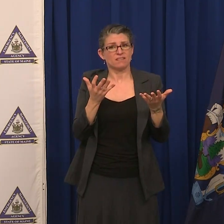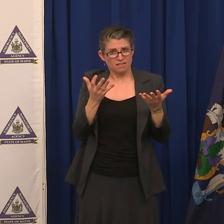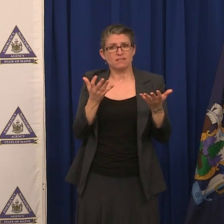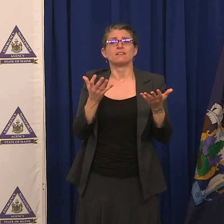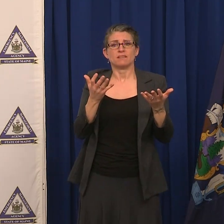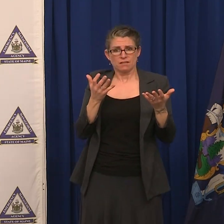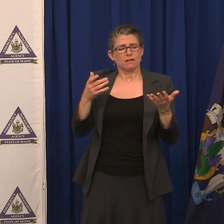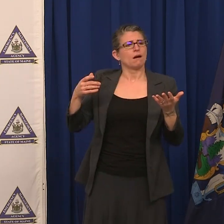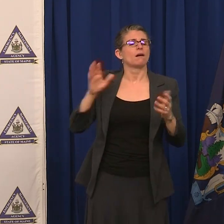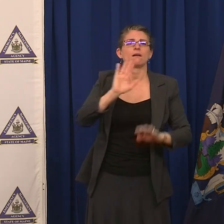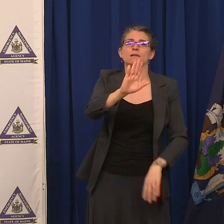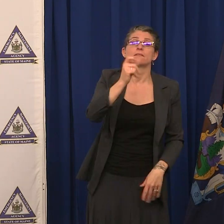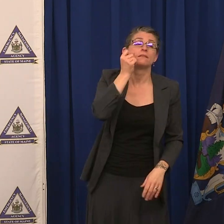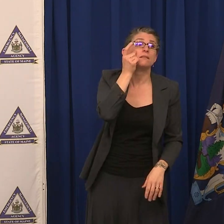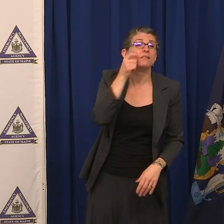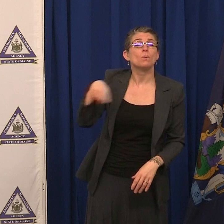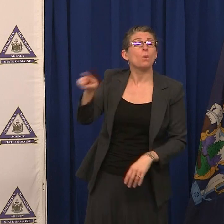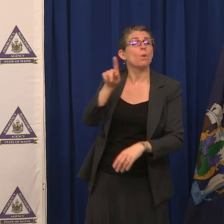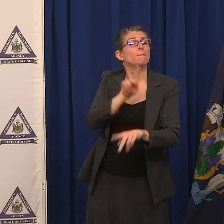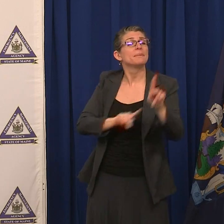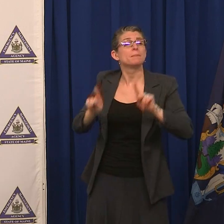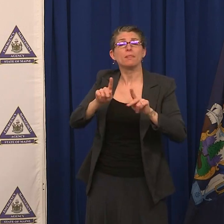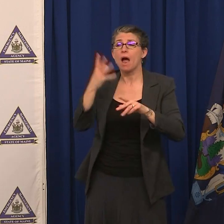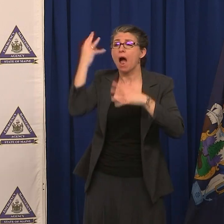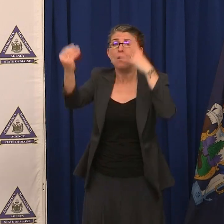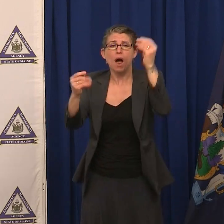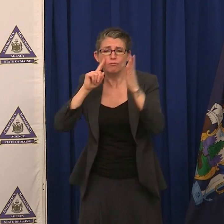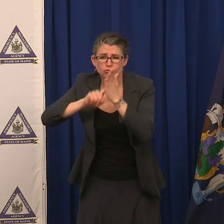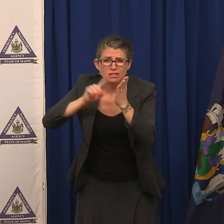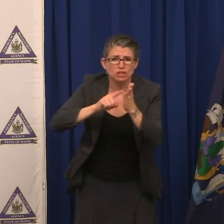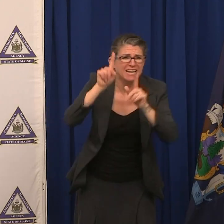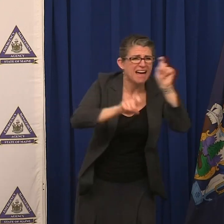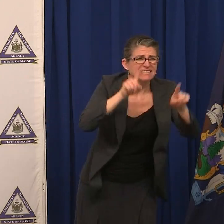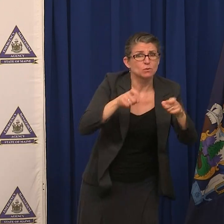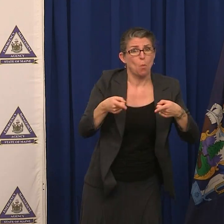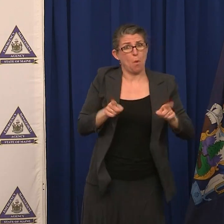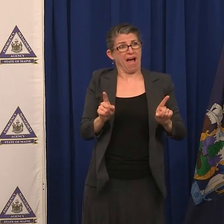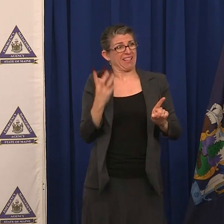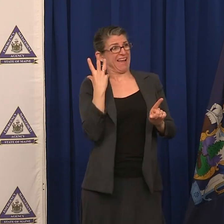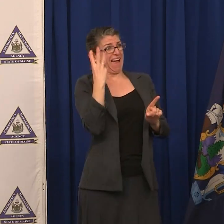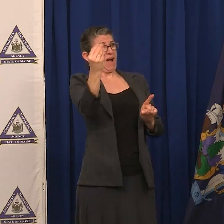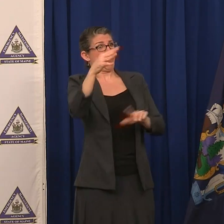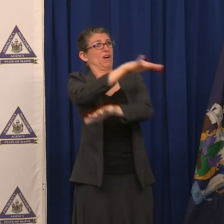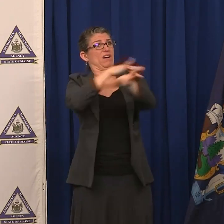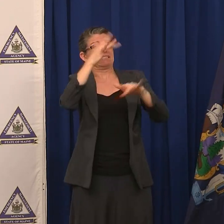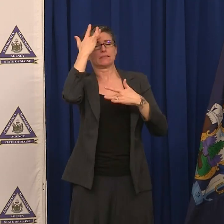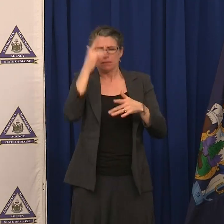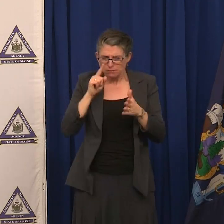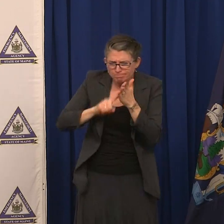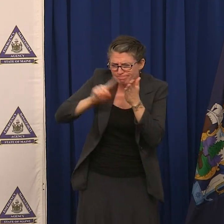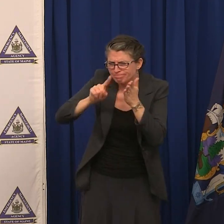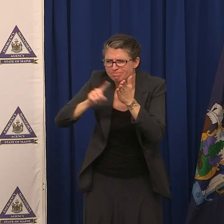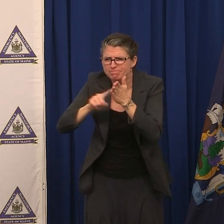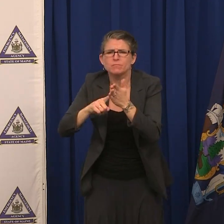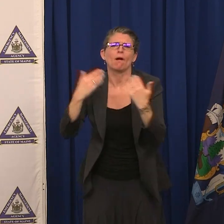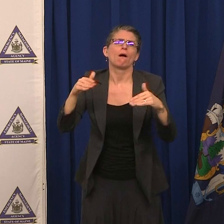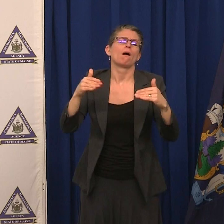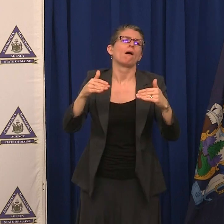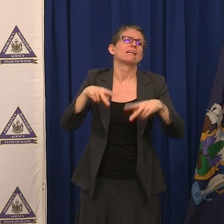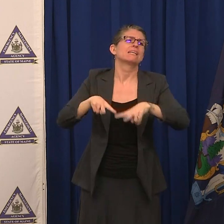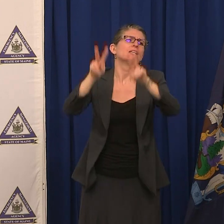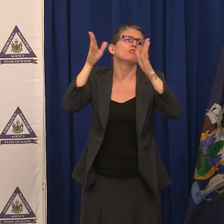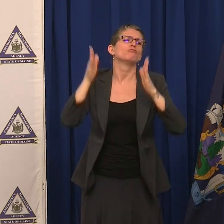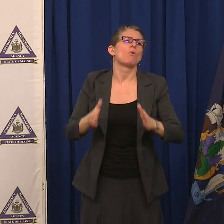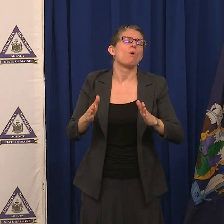forward with the distribution of PPE in Maine from these additional cases that we've received, we're really putting a prime focus